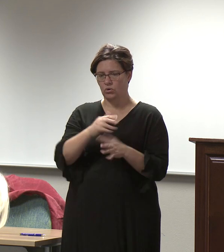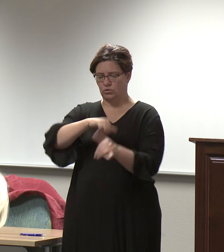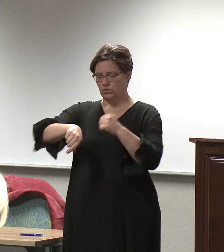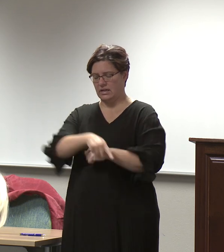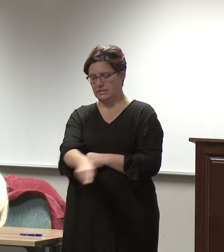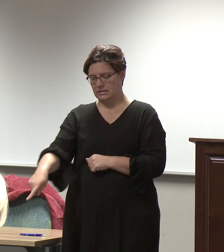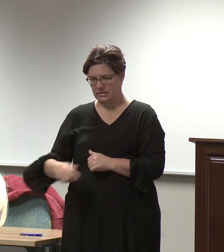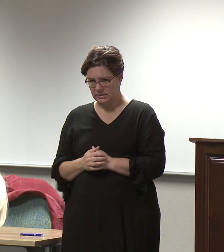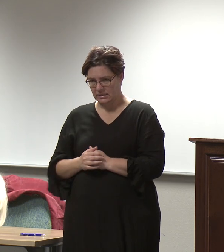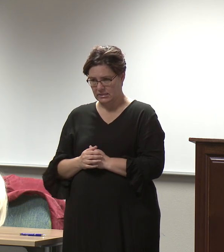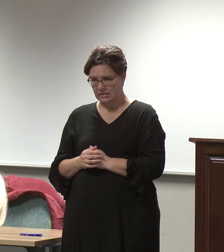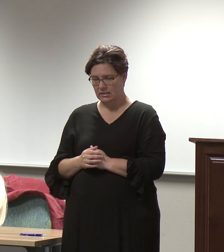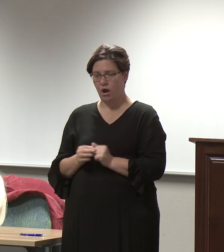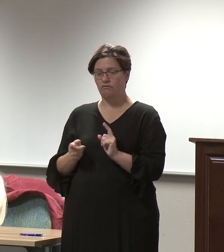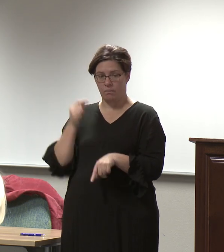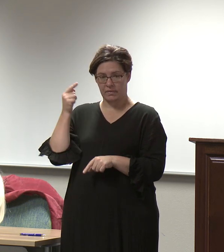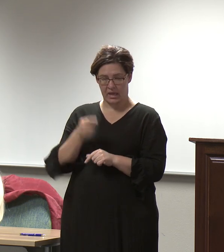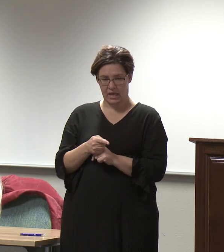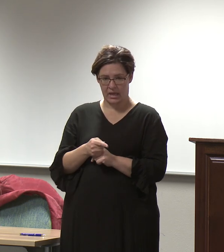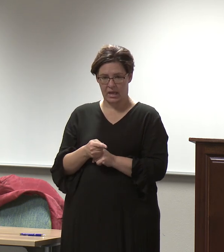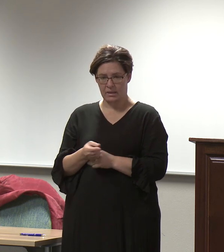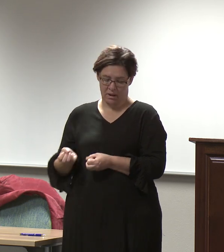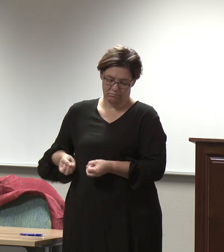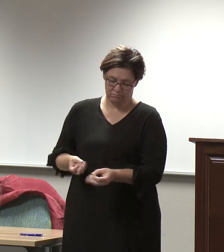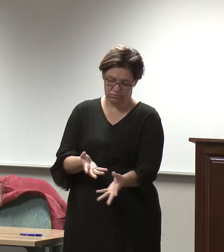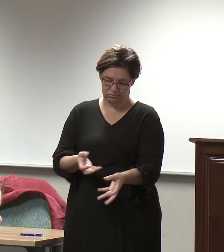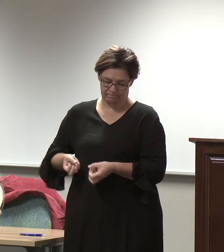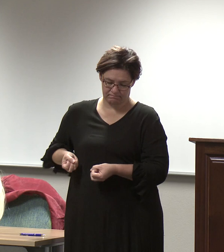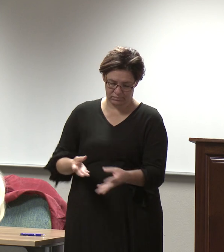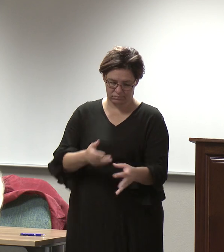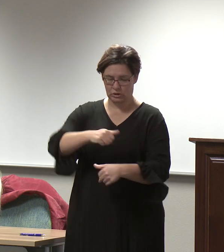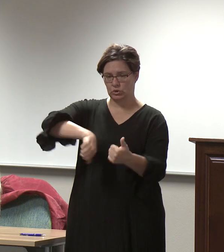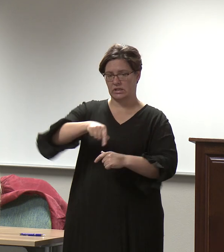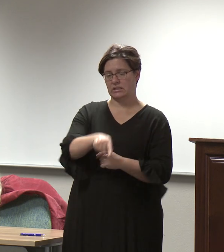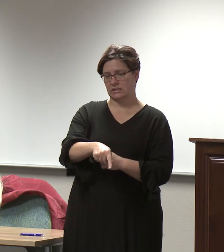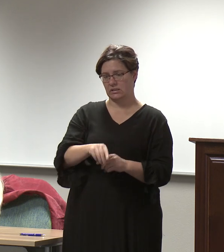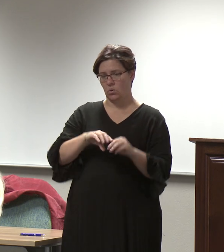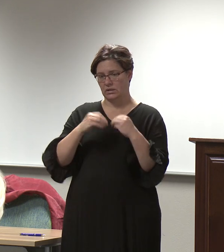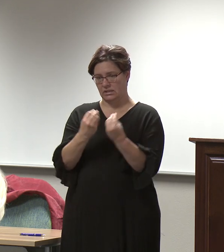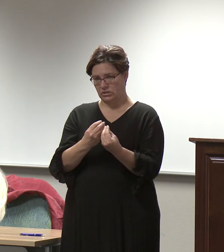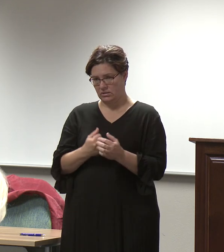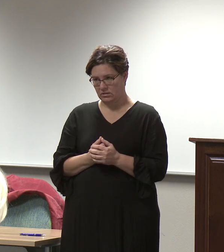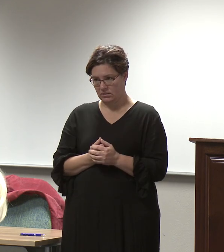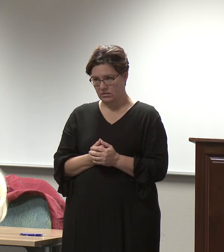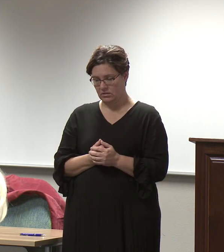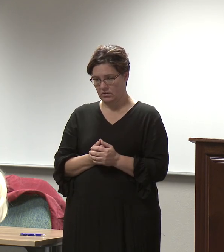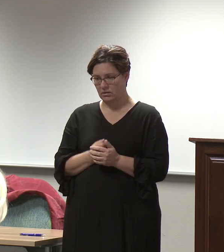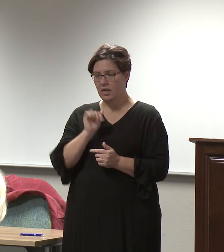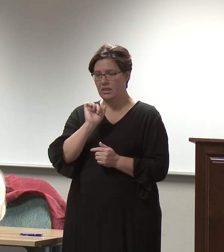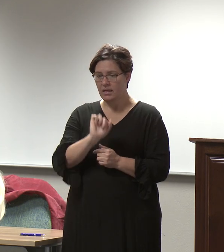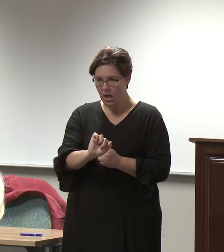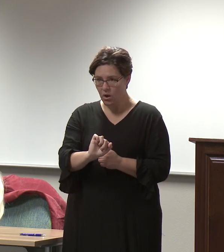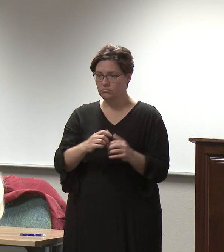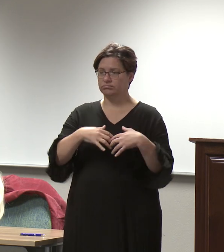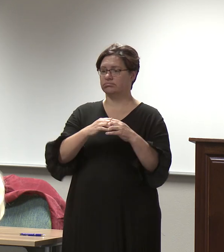society. So from then on, they start pouring money into civil society organizations. And they create their own